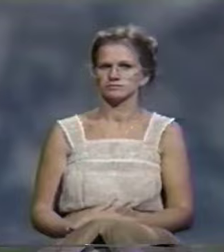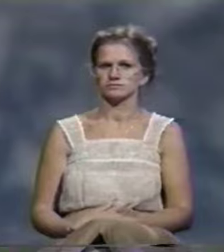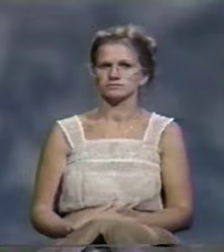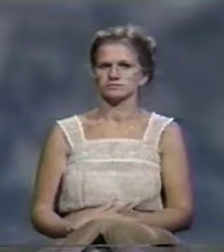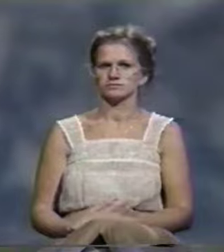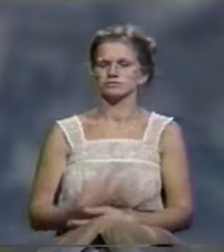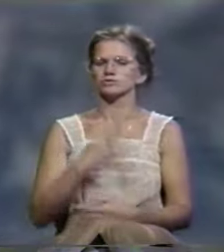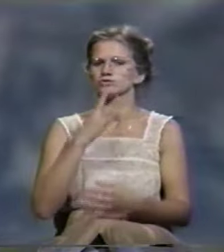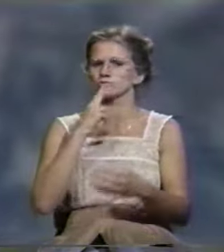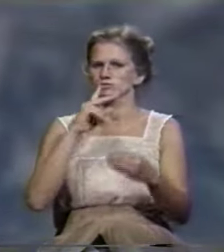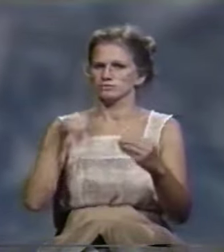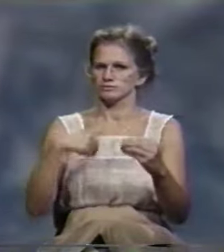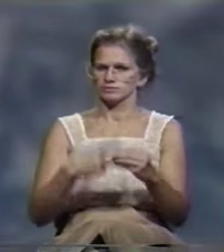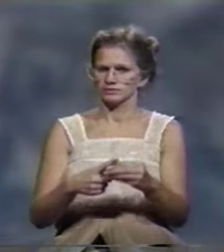Talk about.